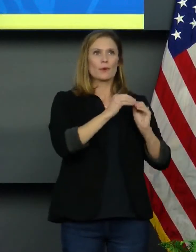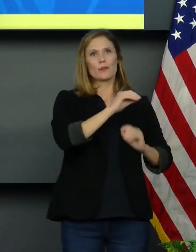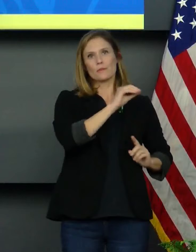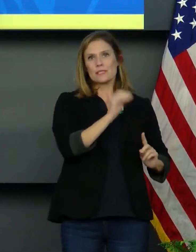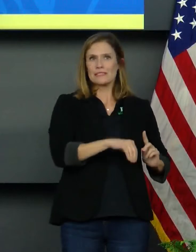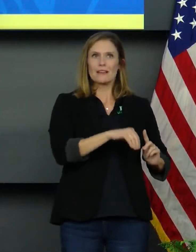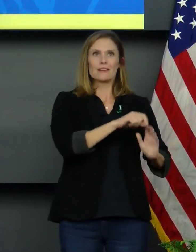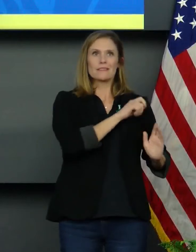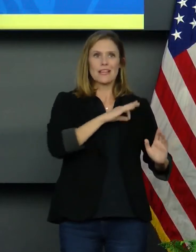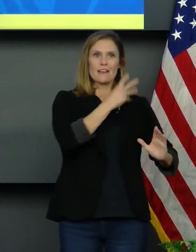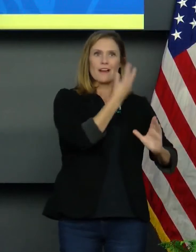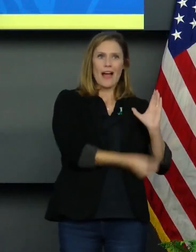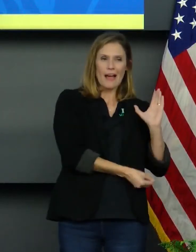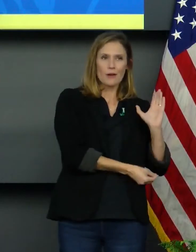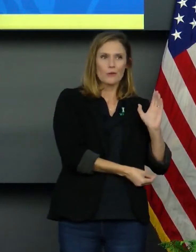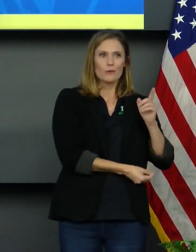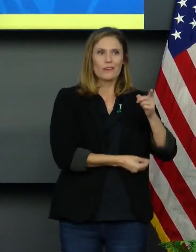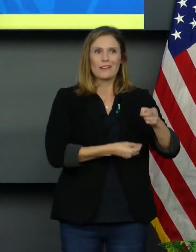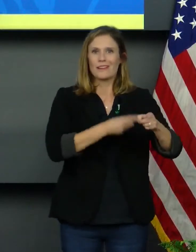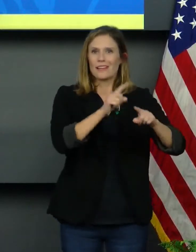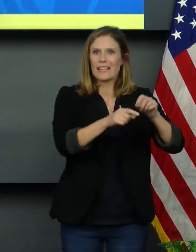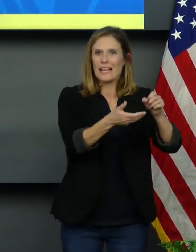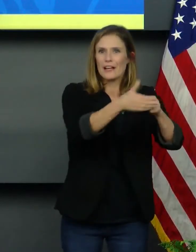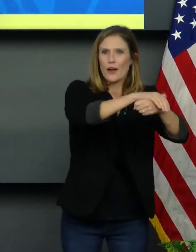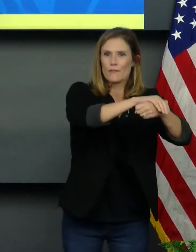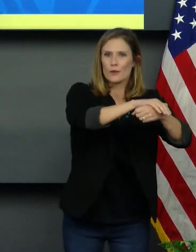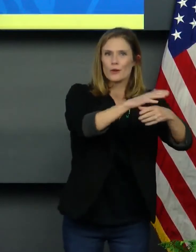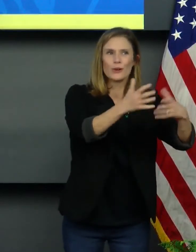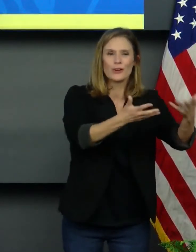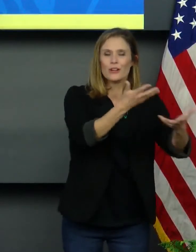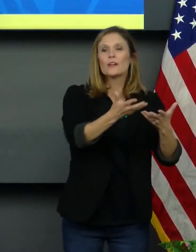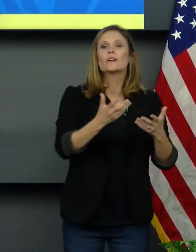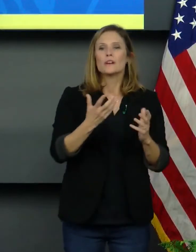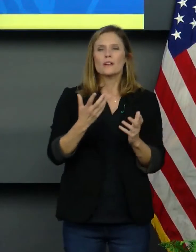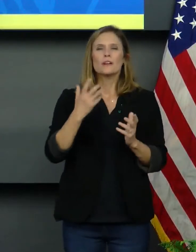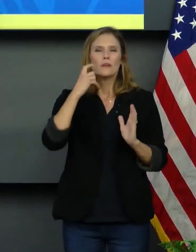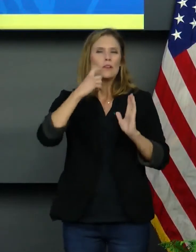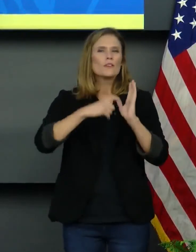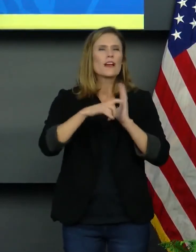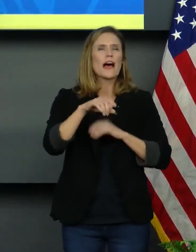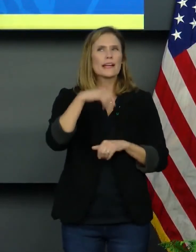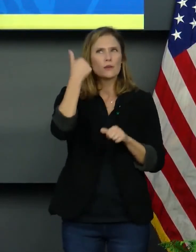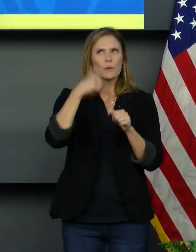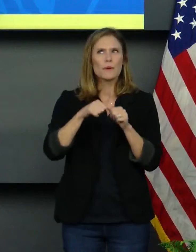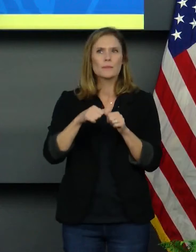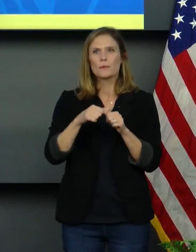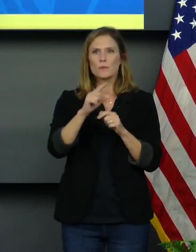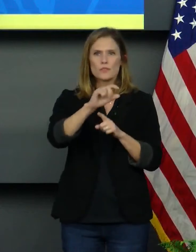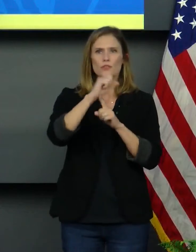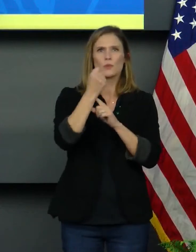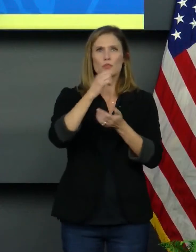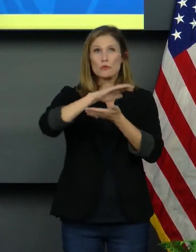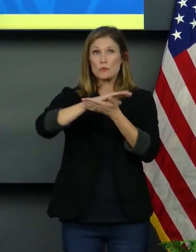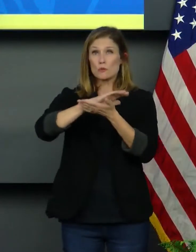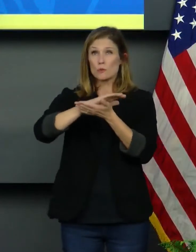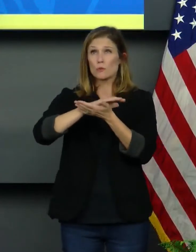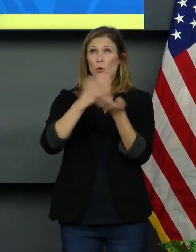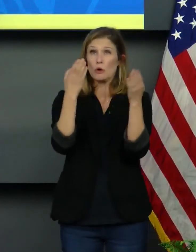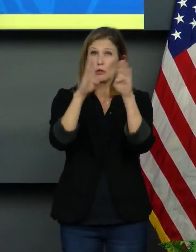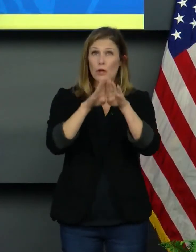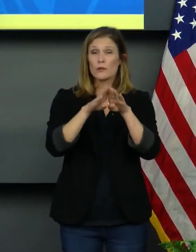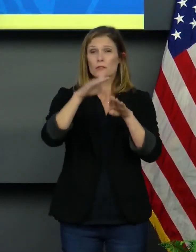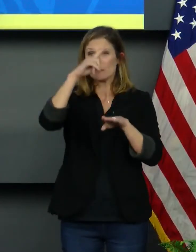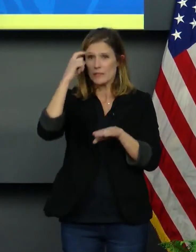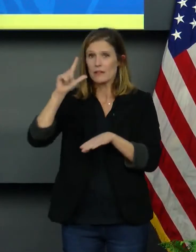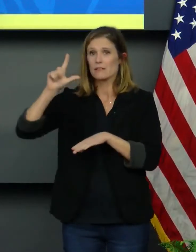tomorrow, maybe it makes sense not to open. We saw a lot of those. I can't recall an instance where a school closed on the order or direction